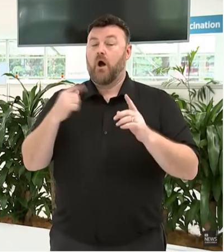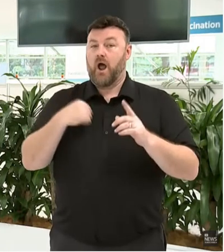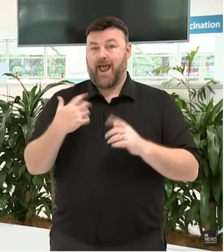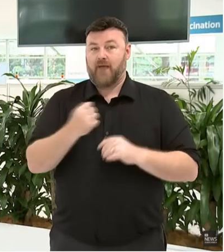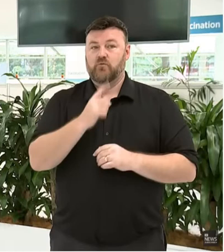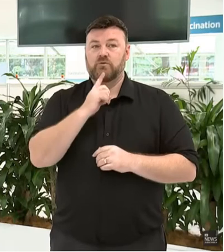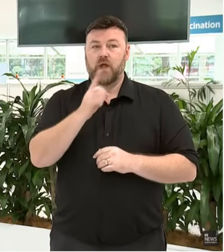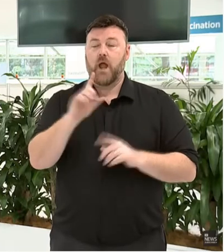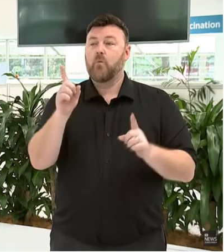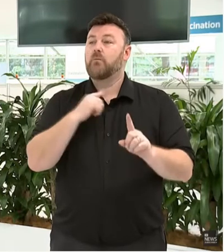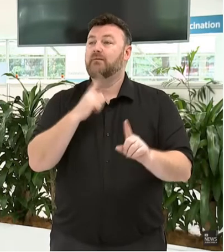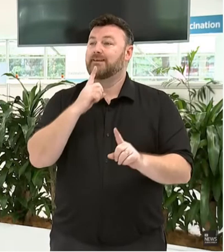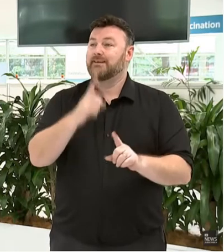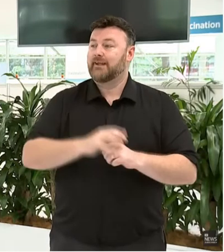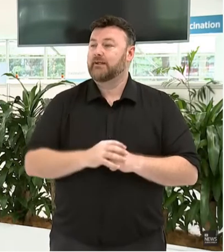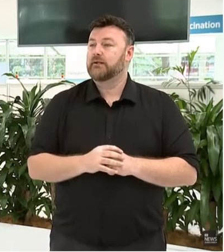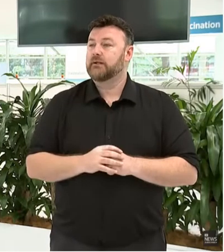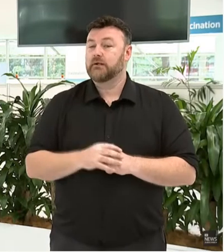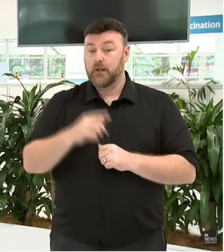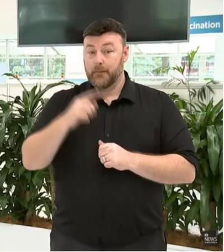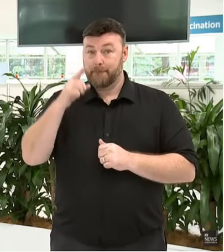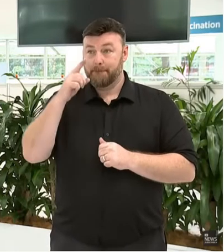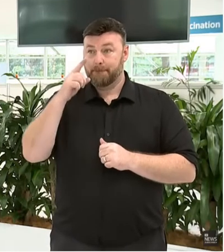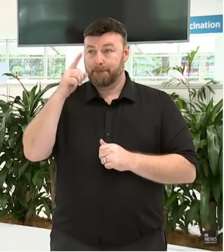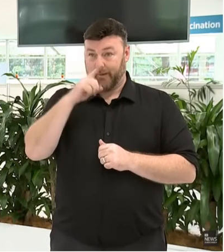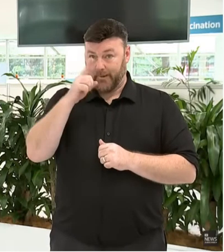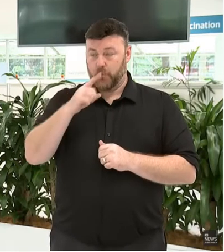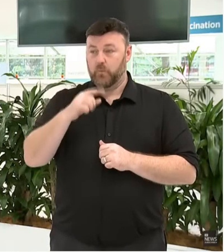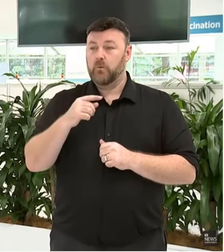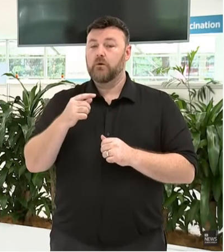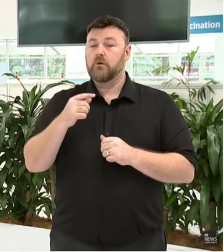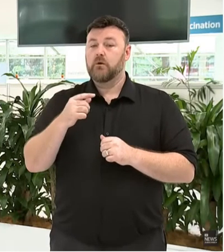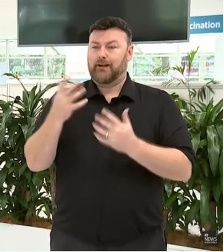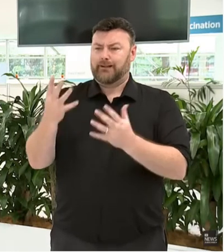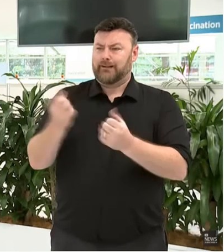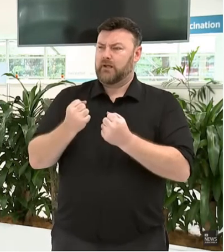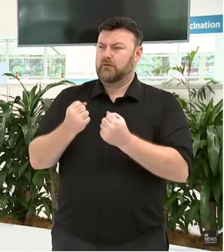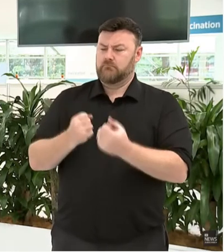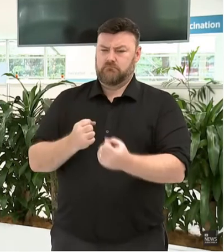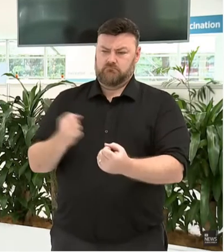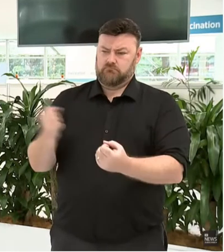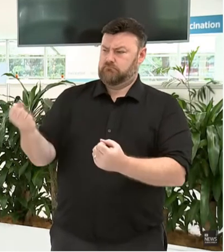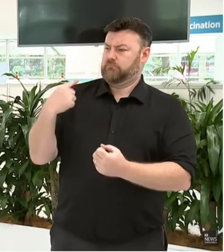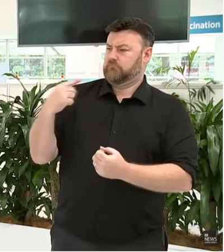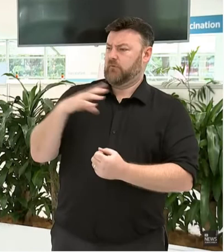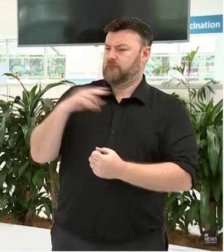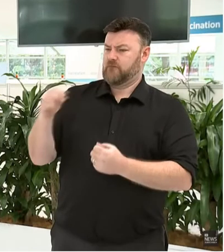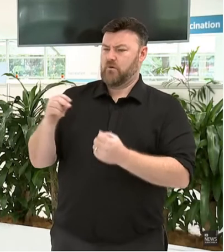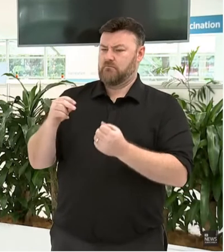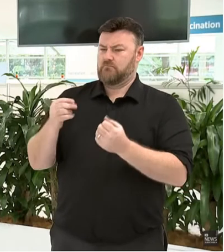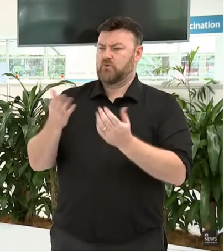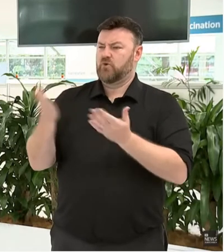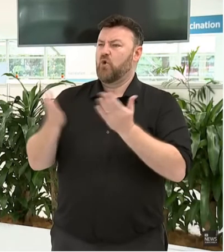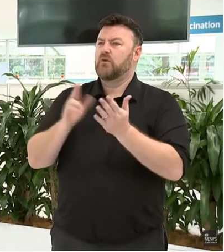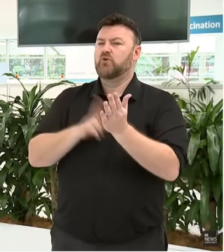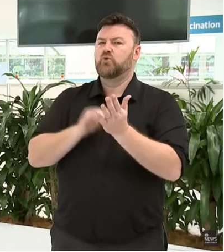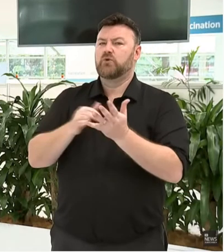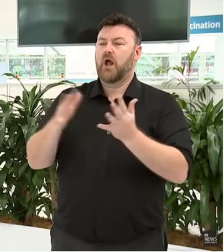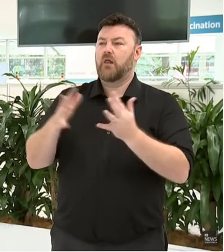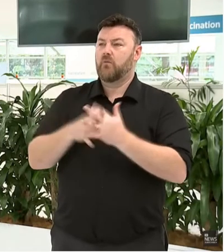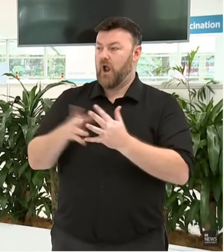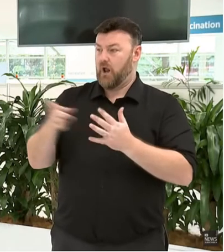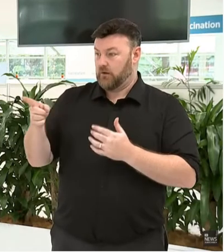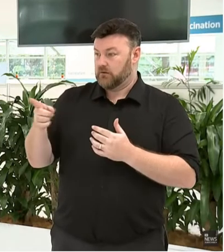what we are seeing is people are being notified by Service New South Wales that they have been in a venue. That is leading